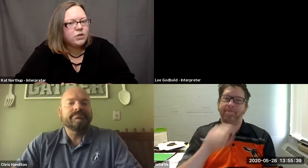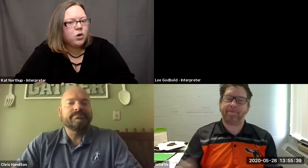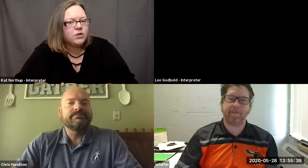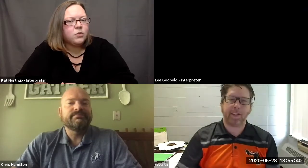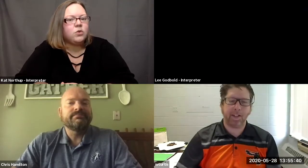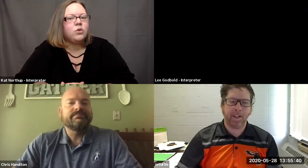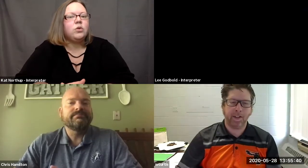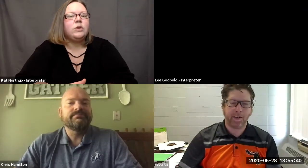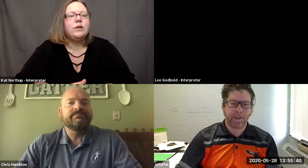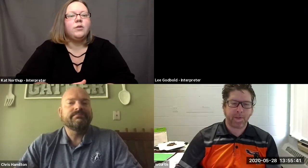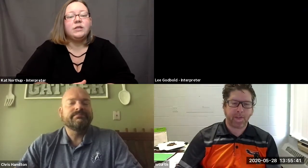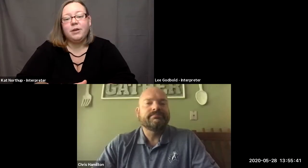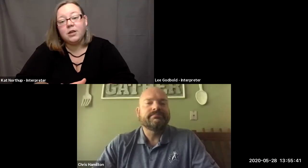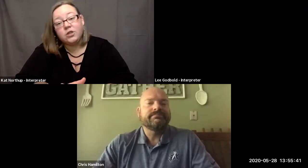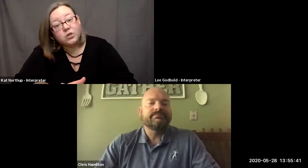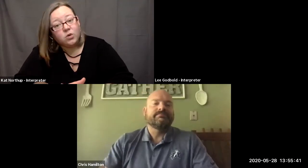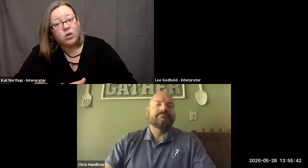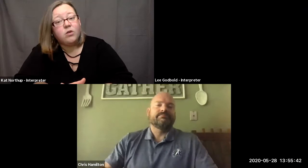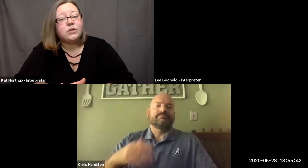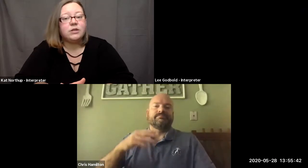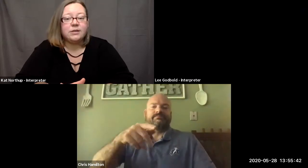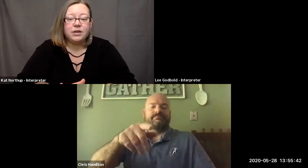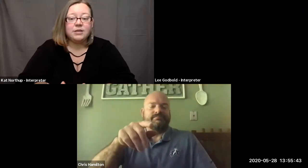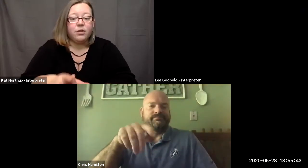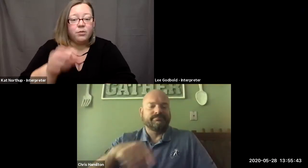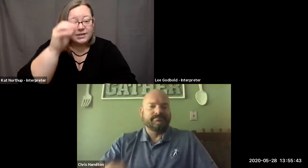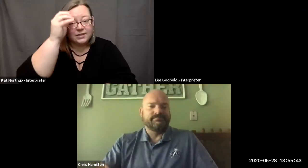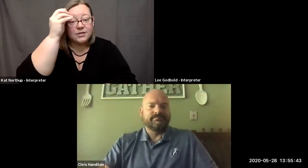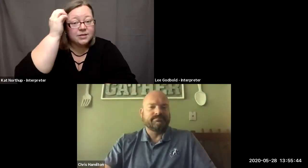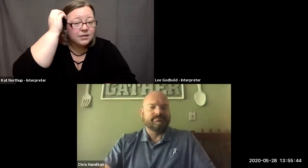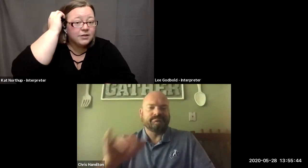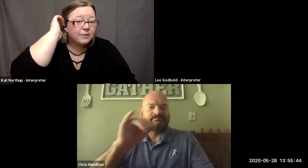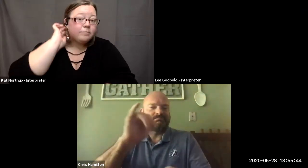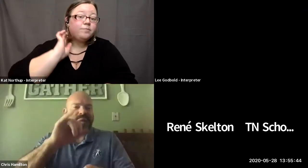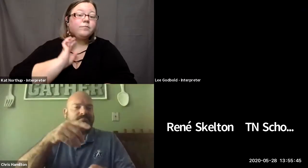our school? You know, is it because your school closed or is it because of other reasons?